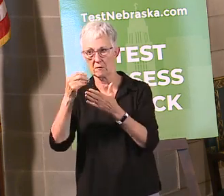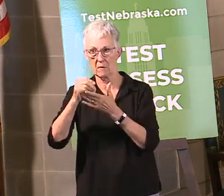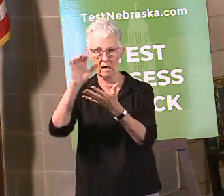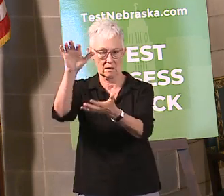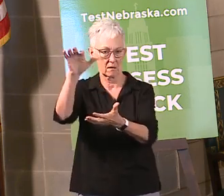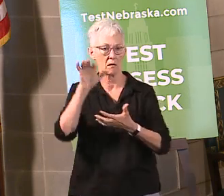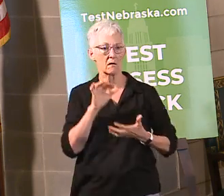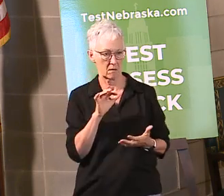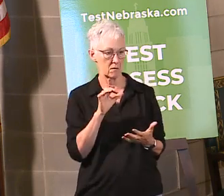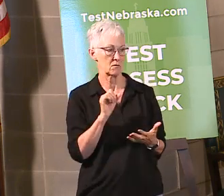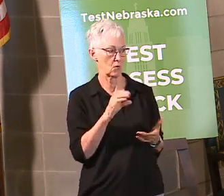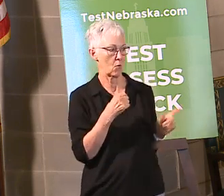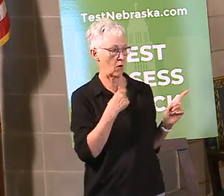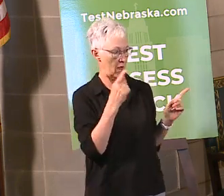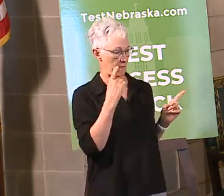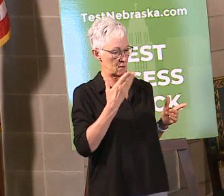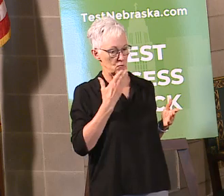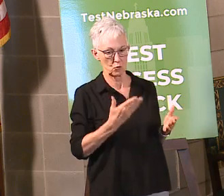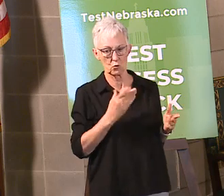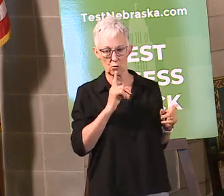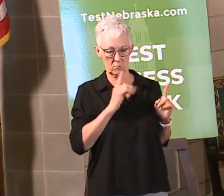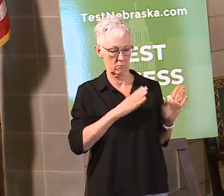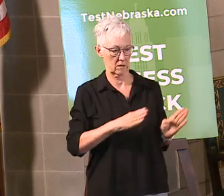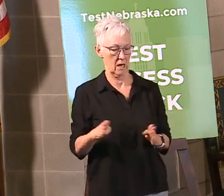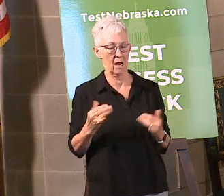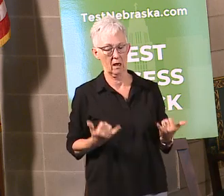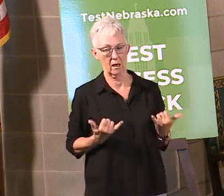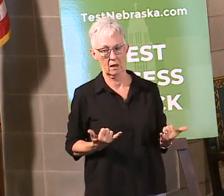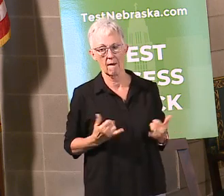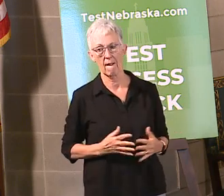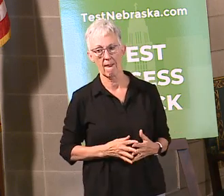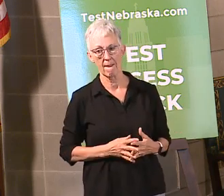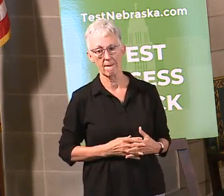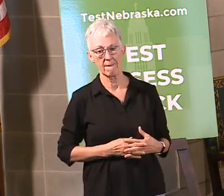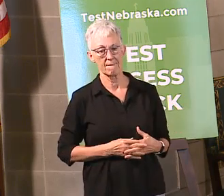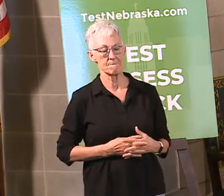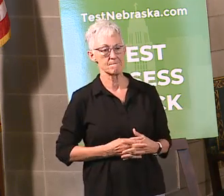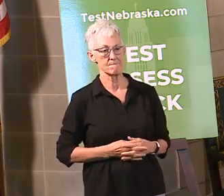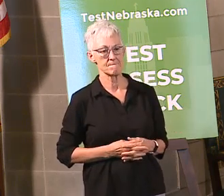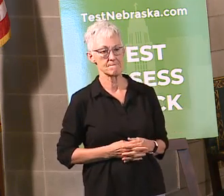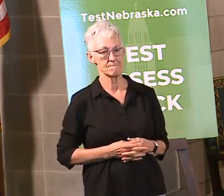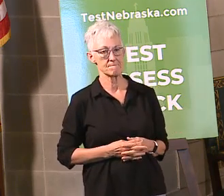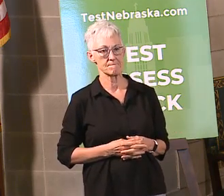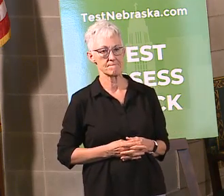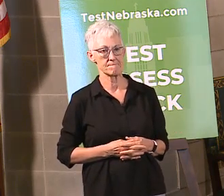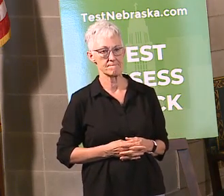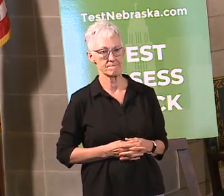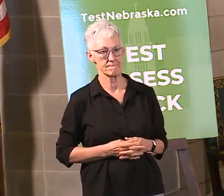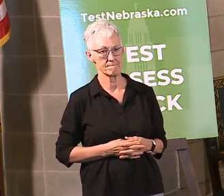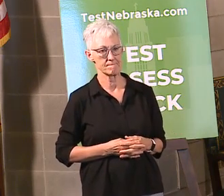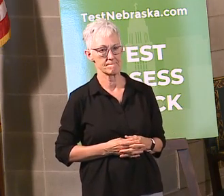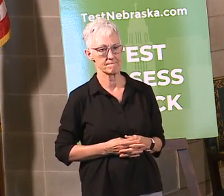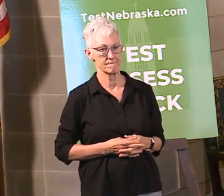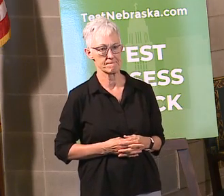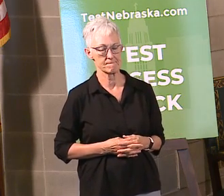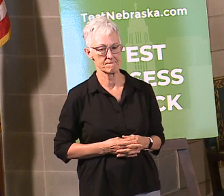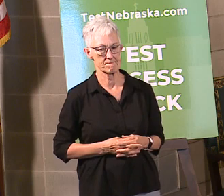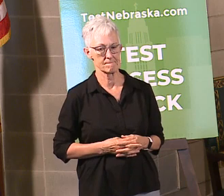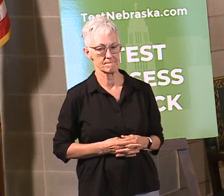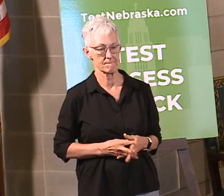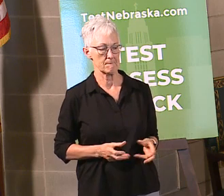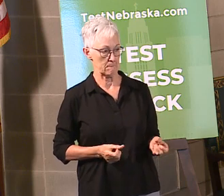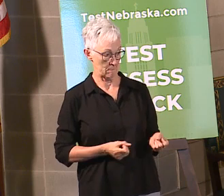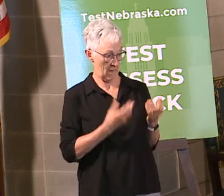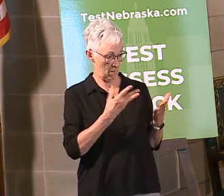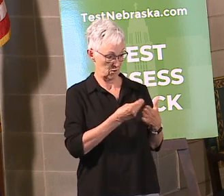think that that's a good middle ground that the congressman's found. Without that flexibility, how much money will Nebraska have to send back at